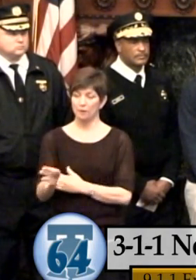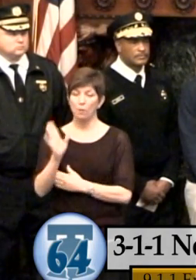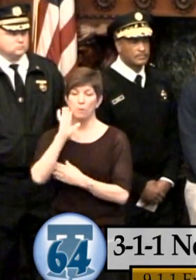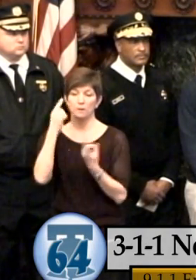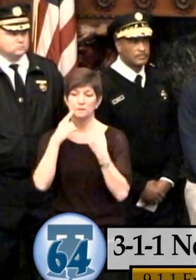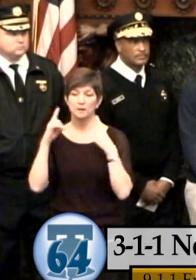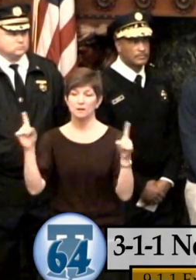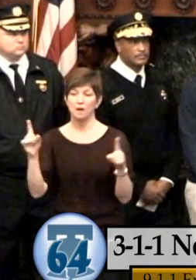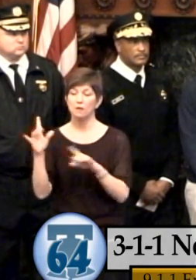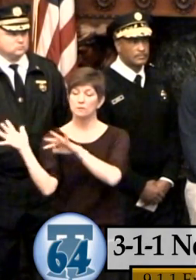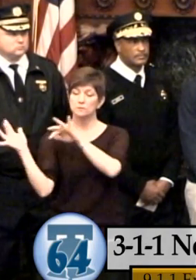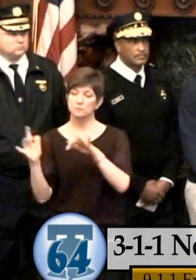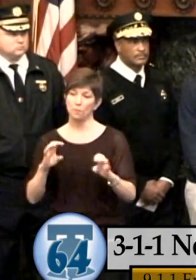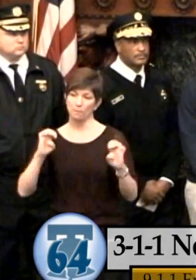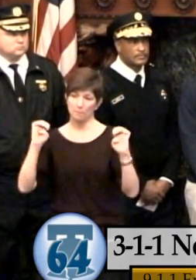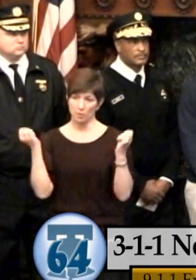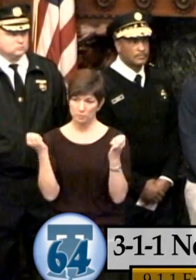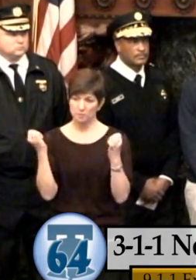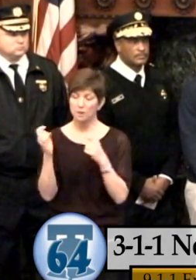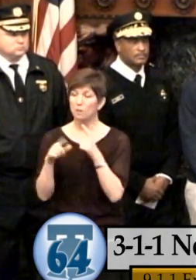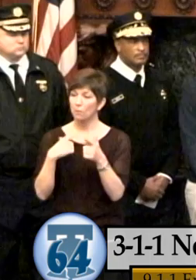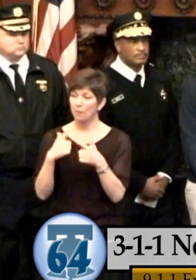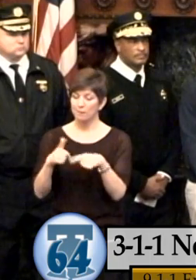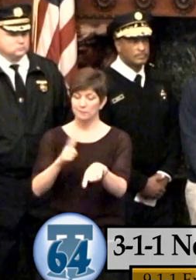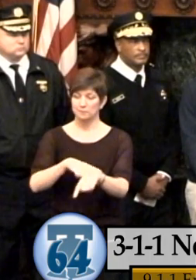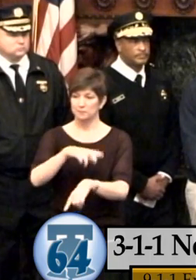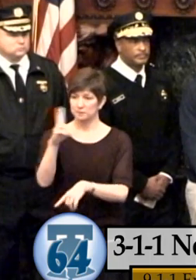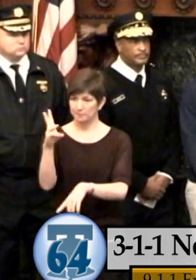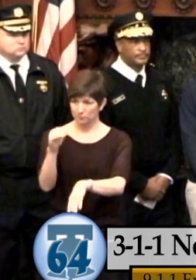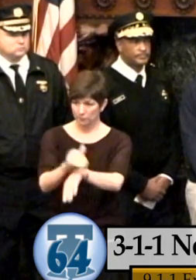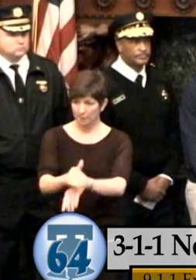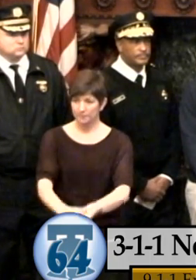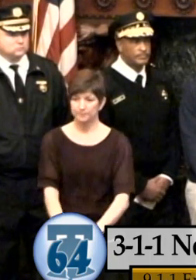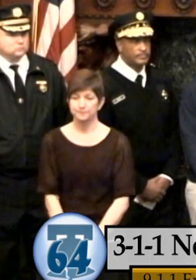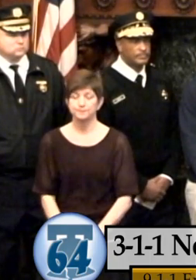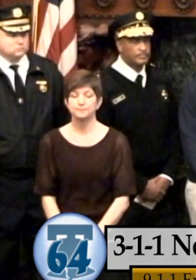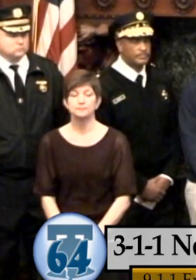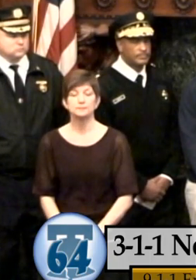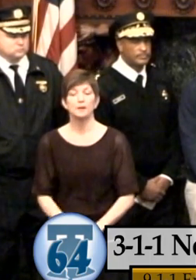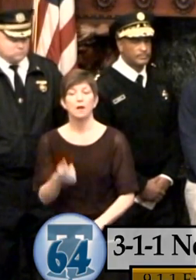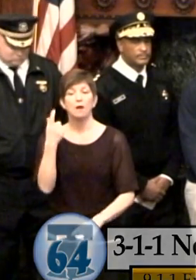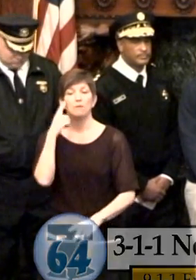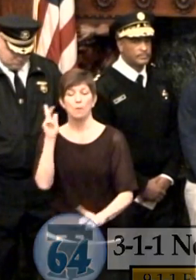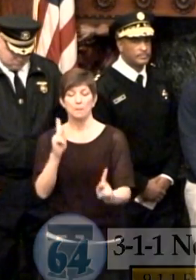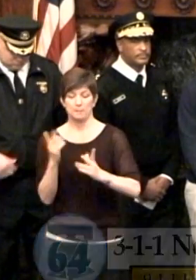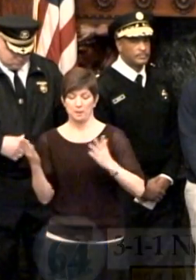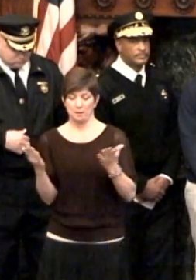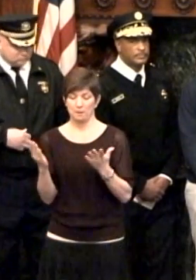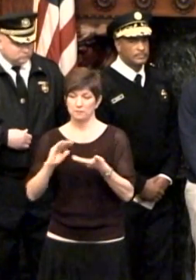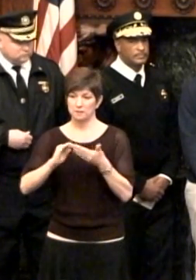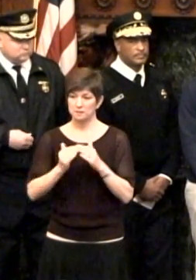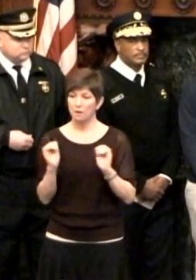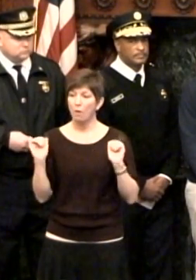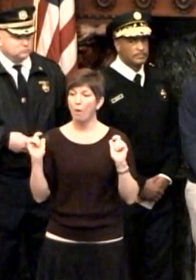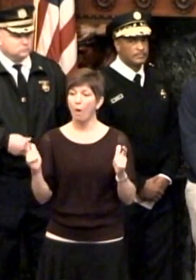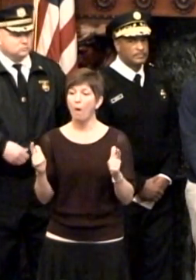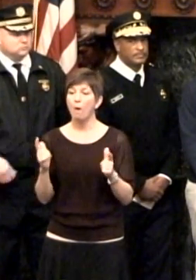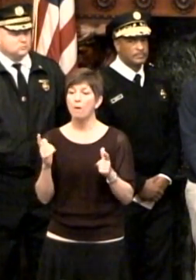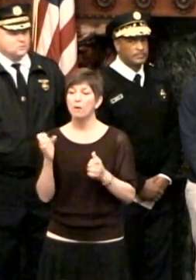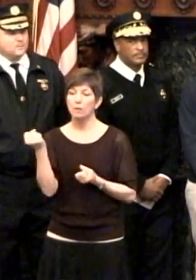a snow emergency at 6 p.m. tonight. For citizens, this means all parked